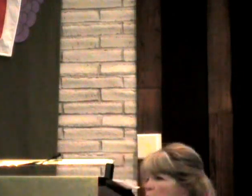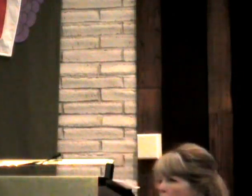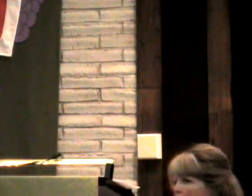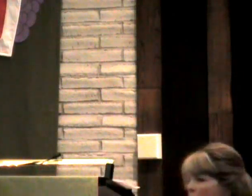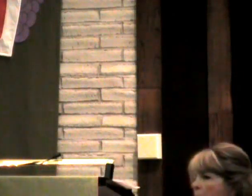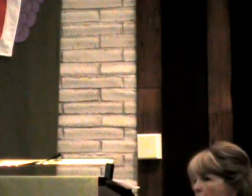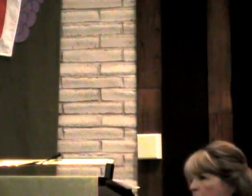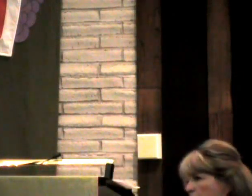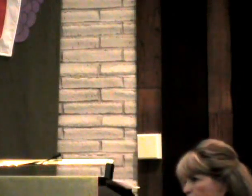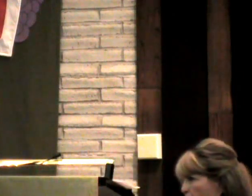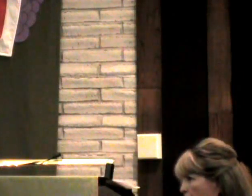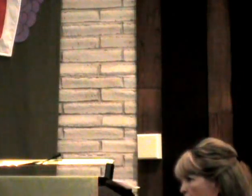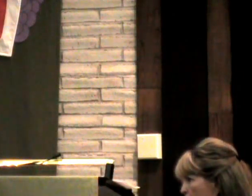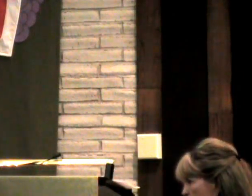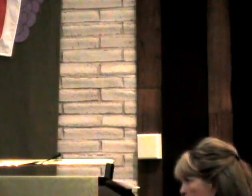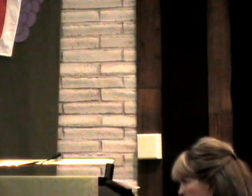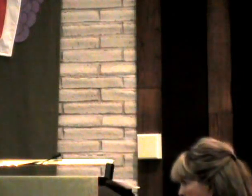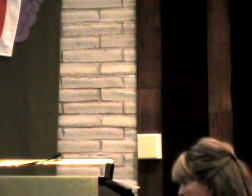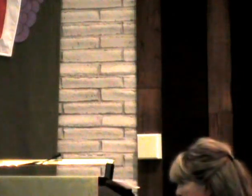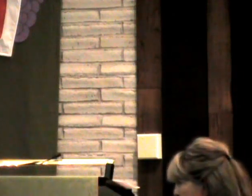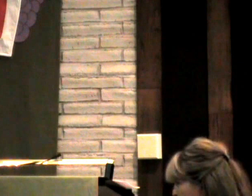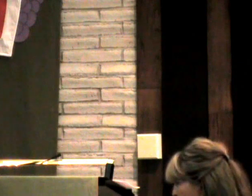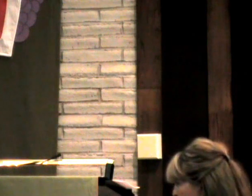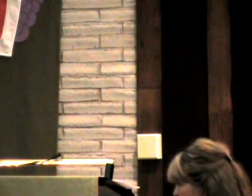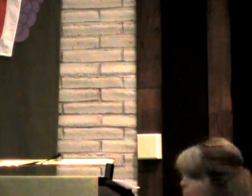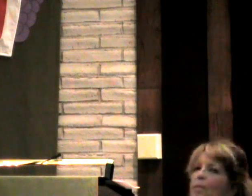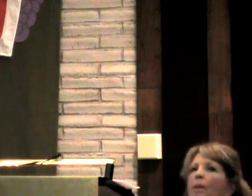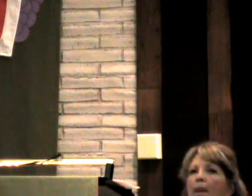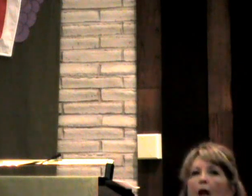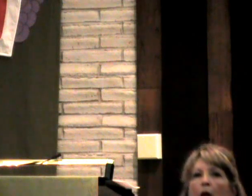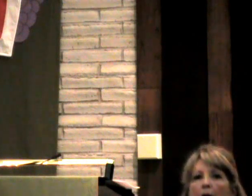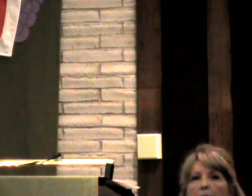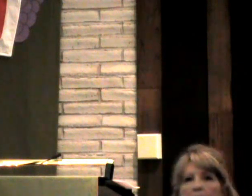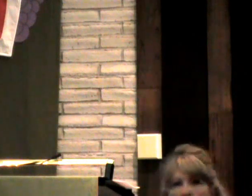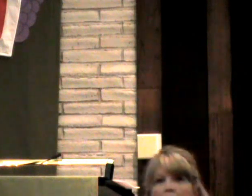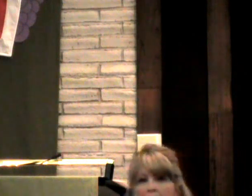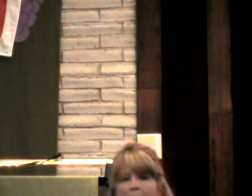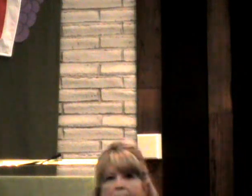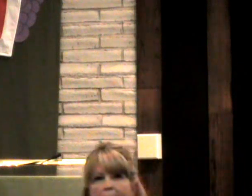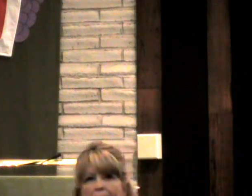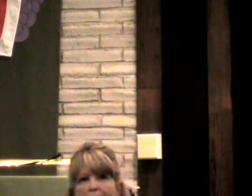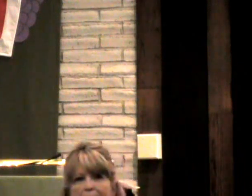music, and people can just come as they feel led, and I will be here to pray with you, okay?